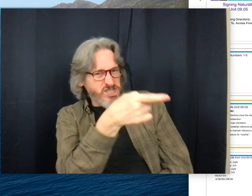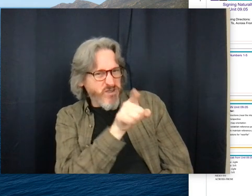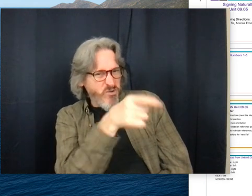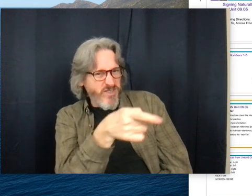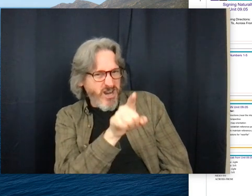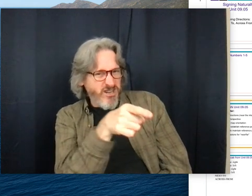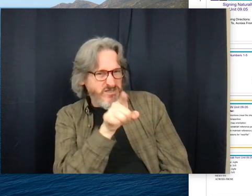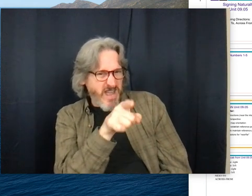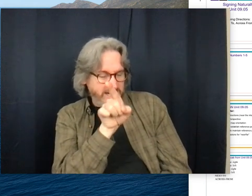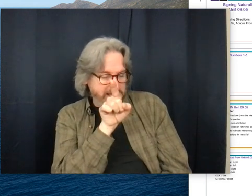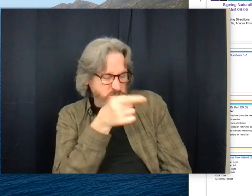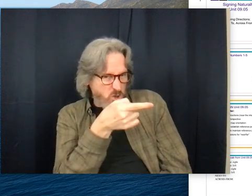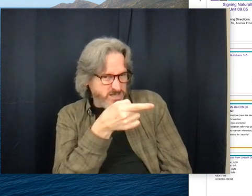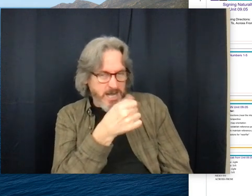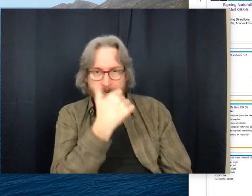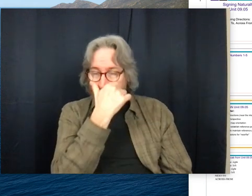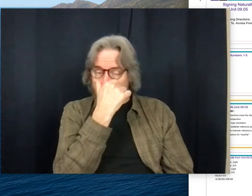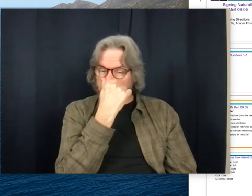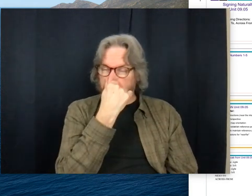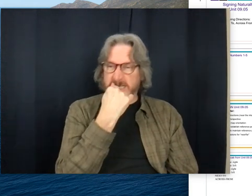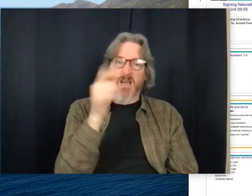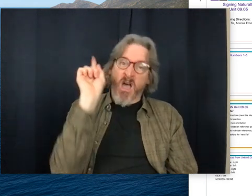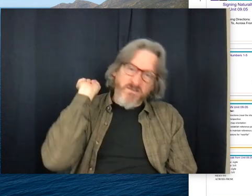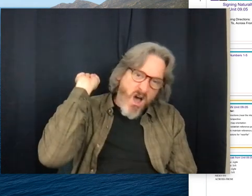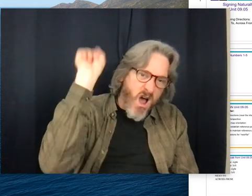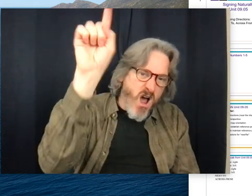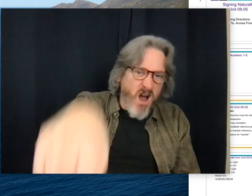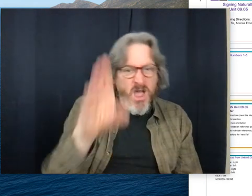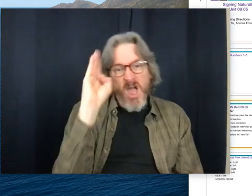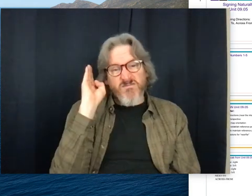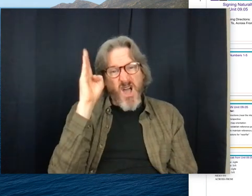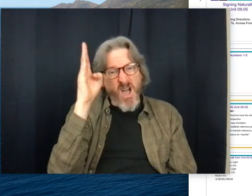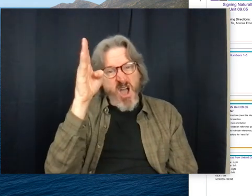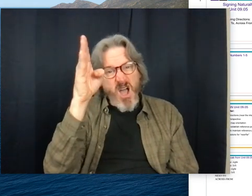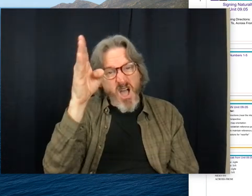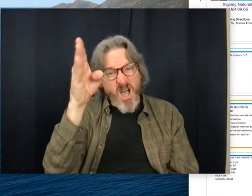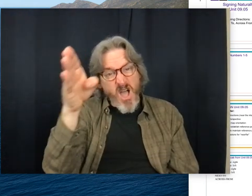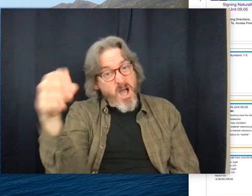it's just right over there. It's a small sign versus